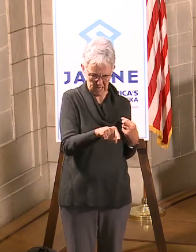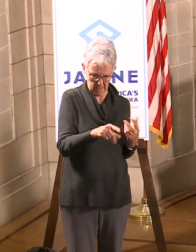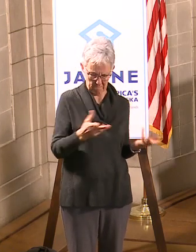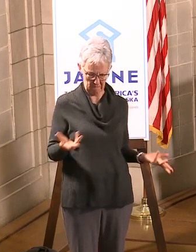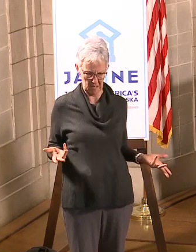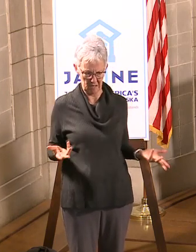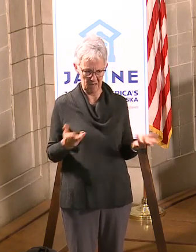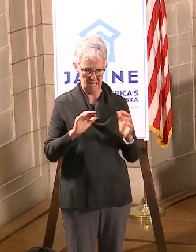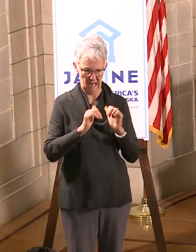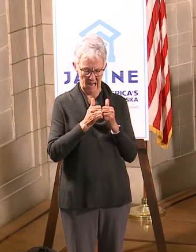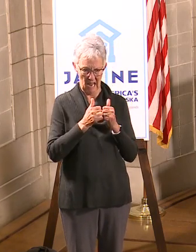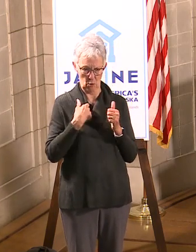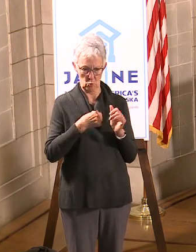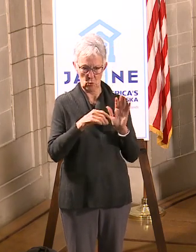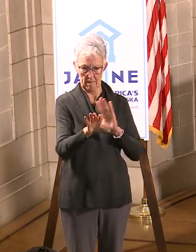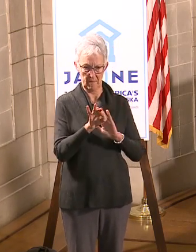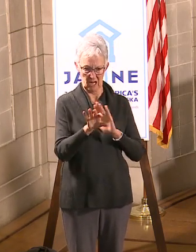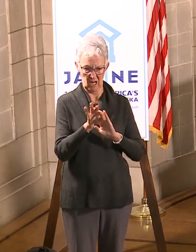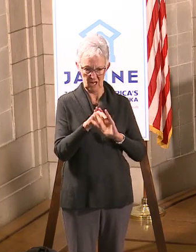are the kids picked?